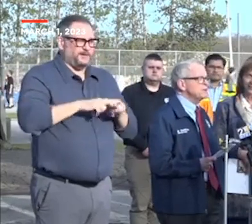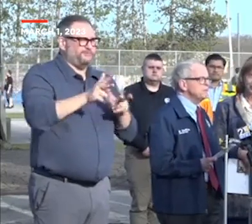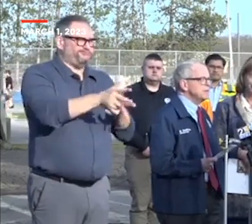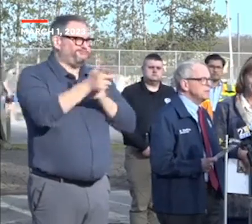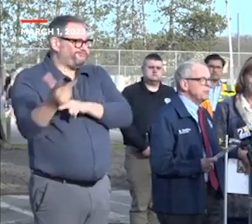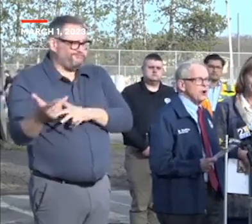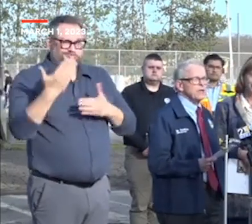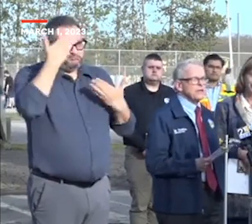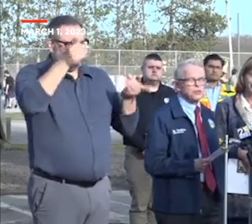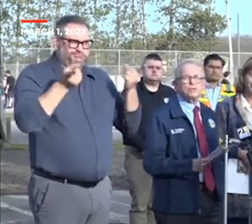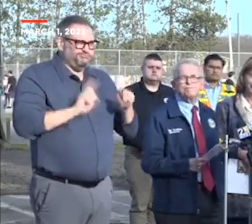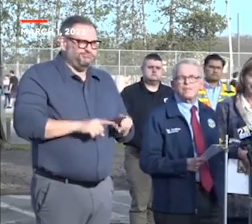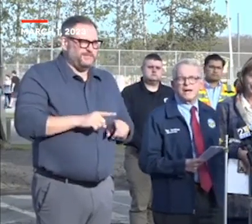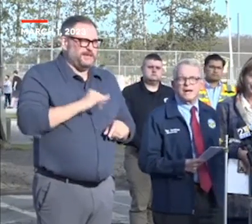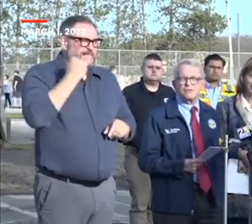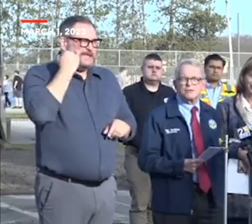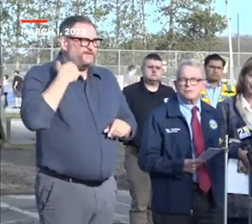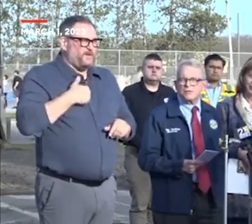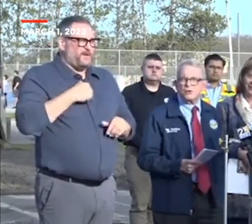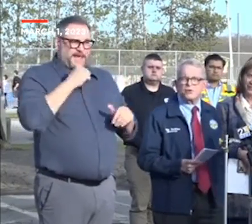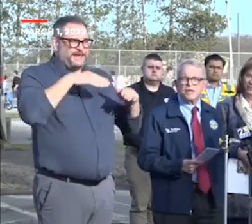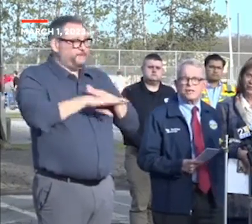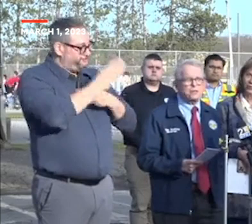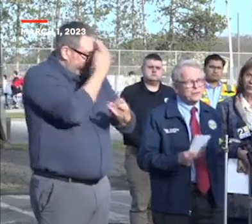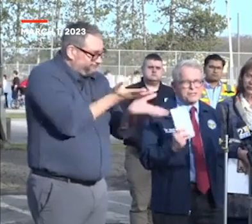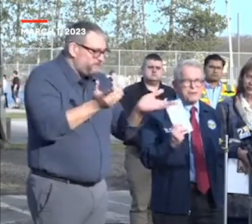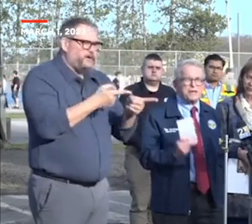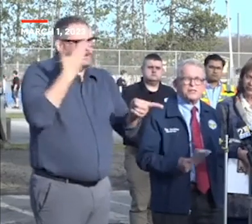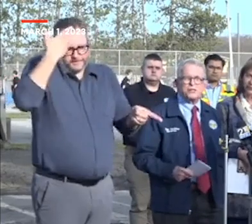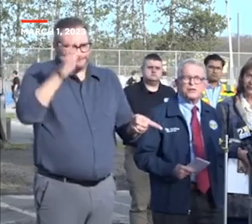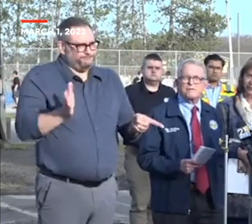know it by walking in that school. They